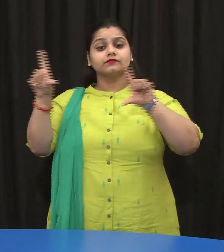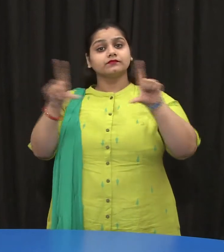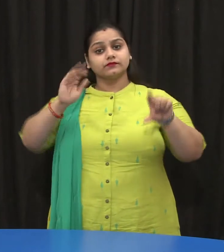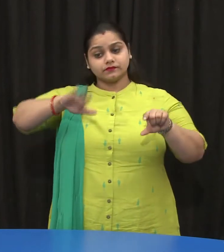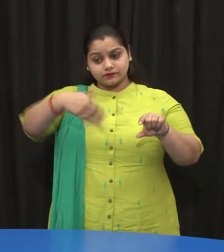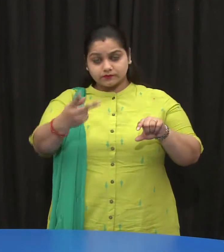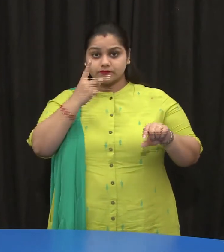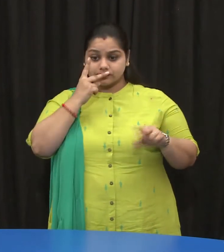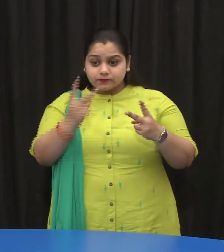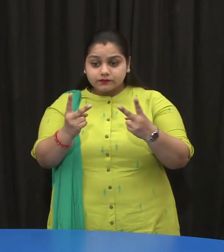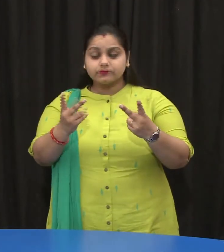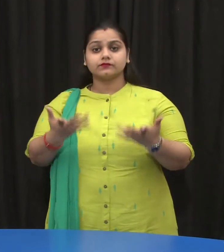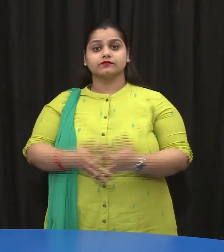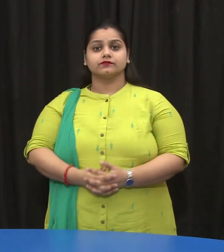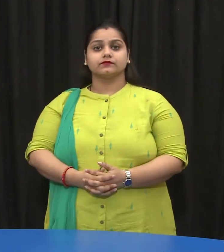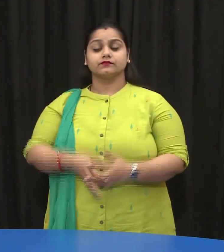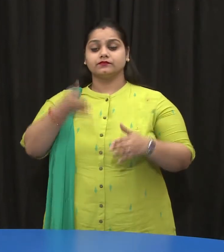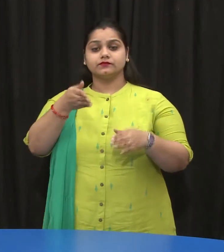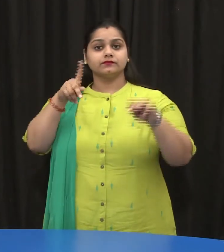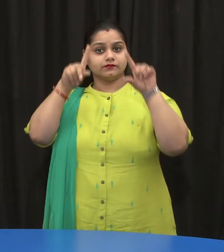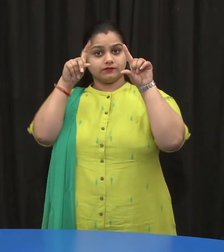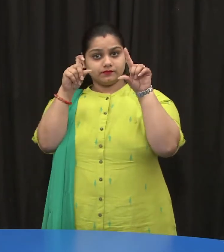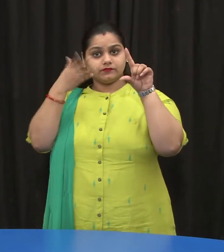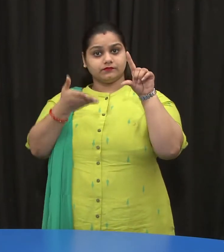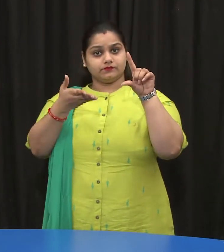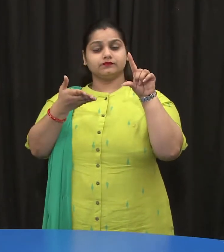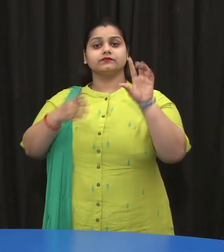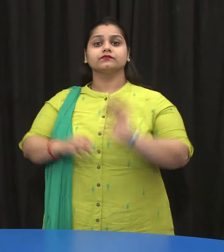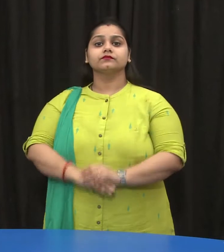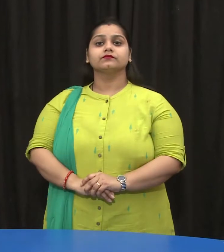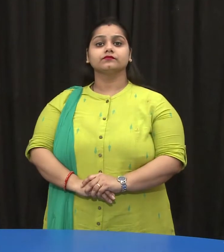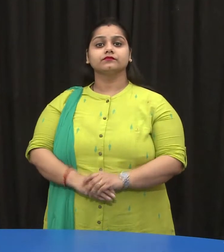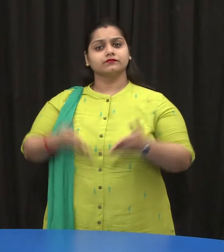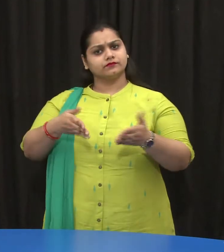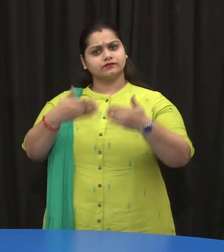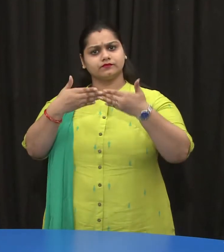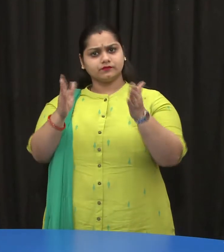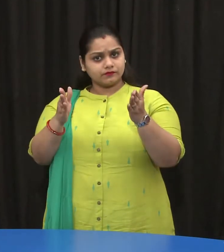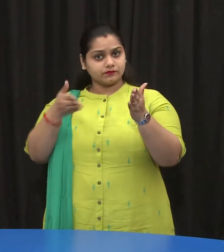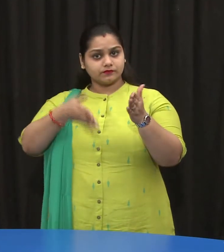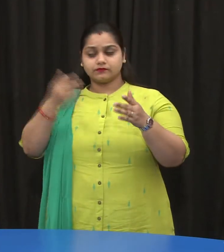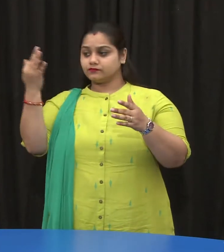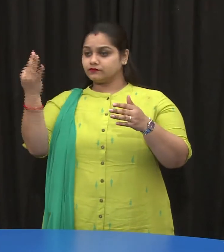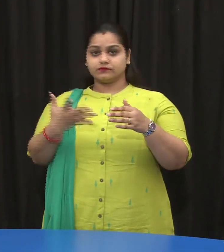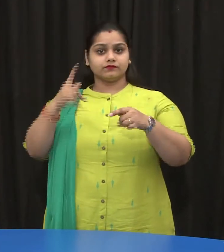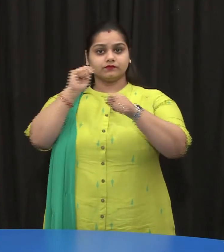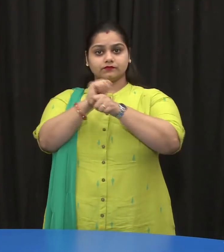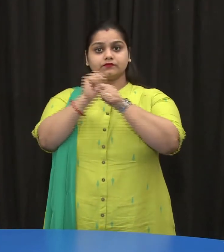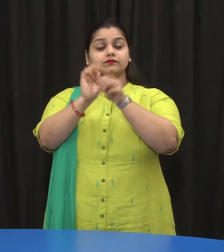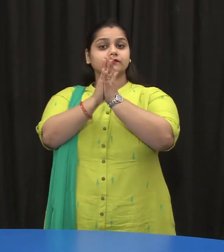look this picture now, we can open new workbook page for